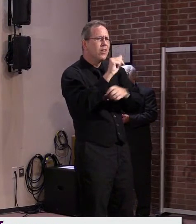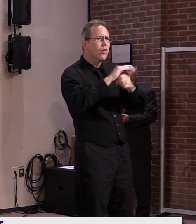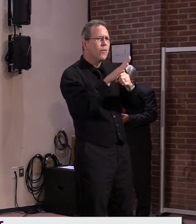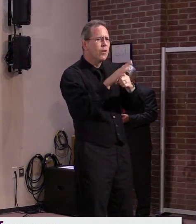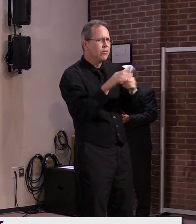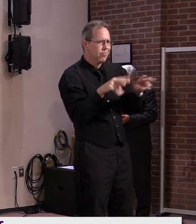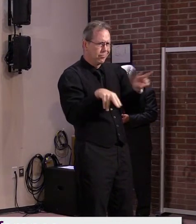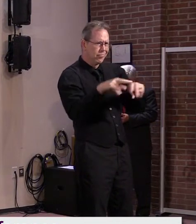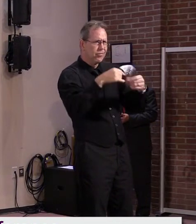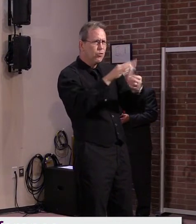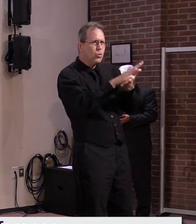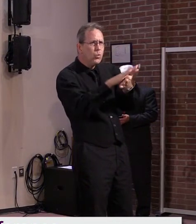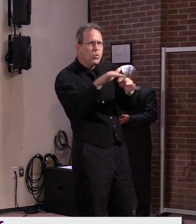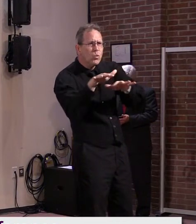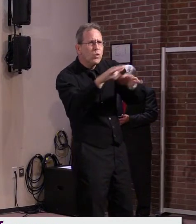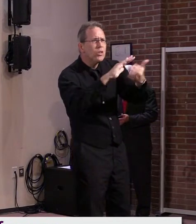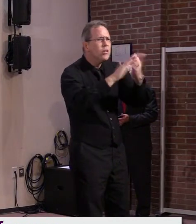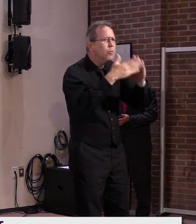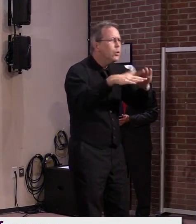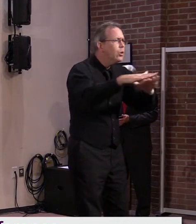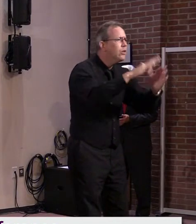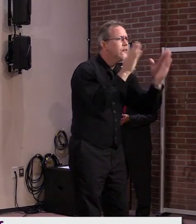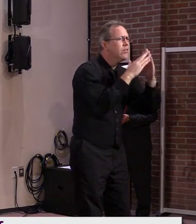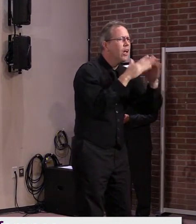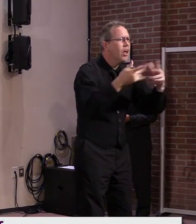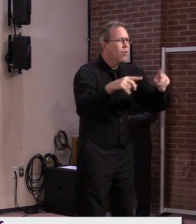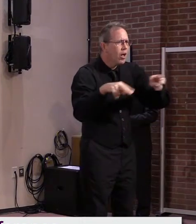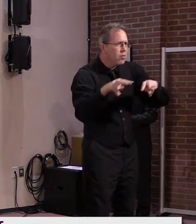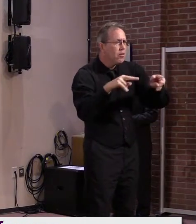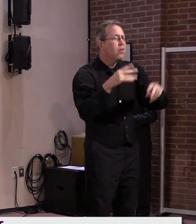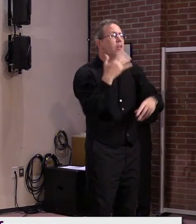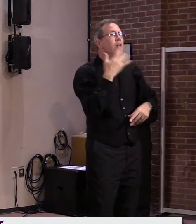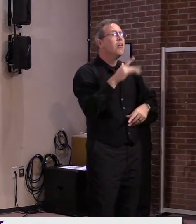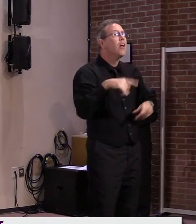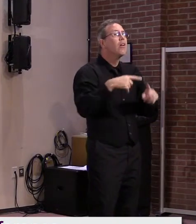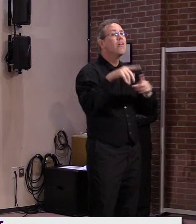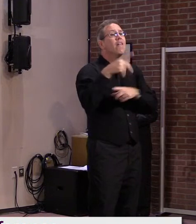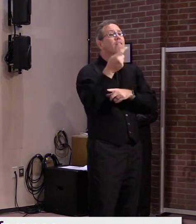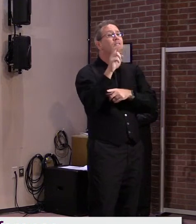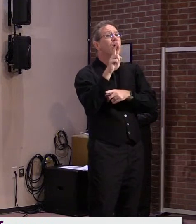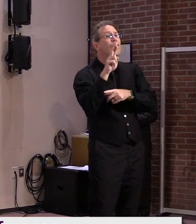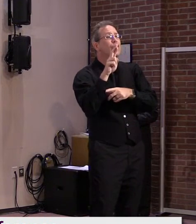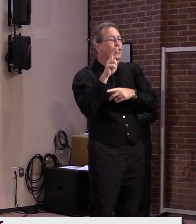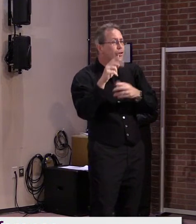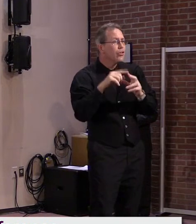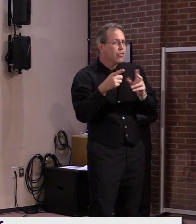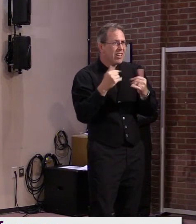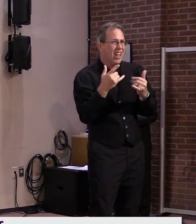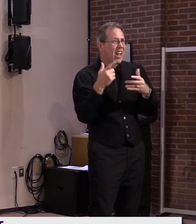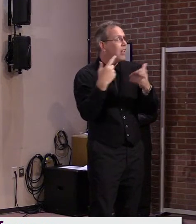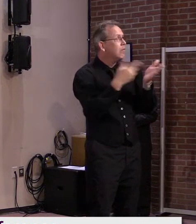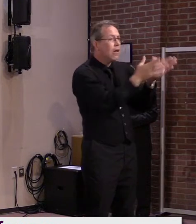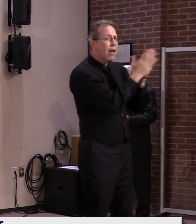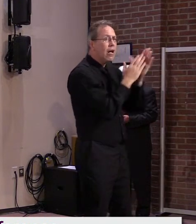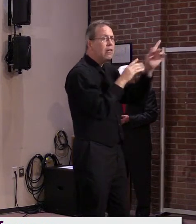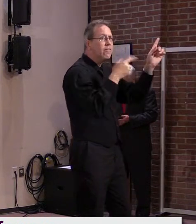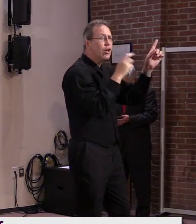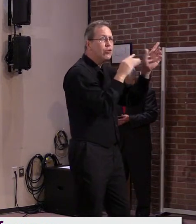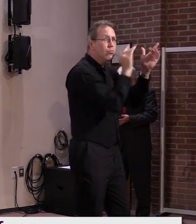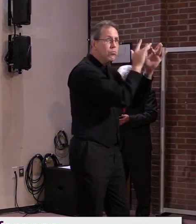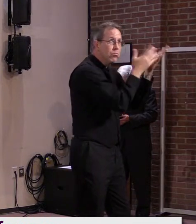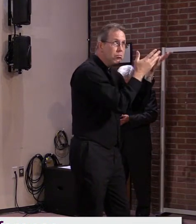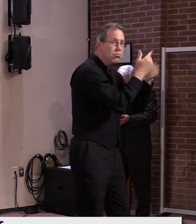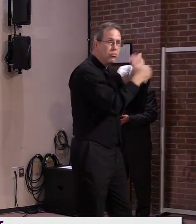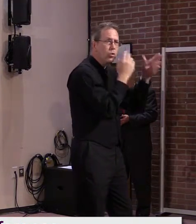Pfizer has submitted initial data for kids 5 to 11 to the FDA this morning and expects to formally request its emergency